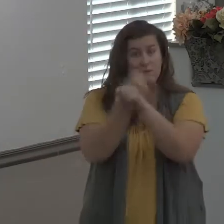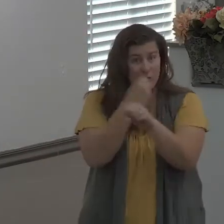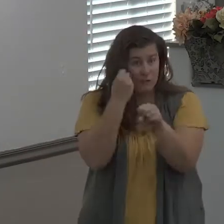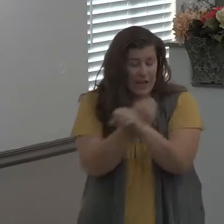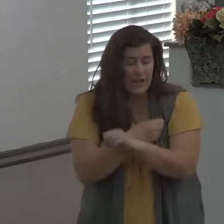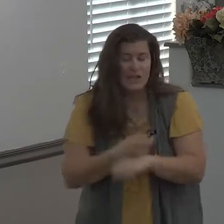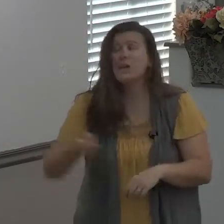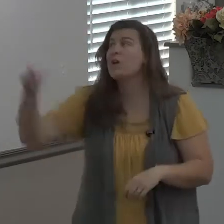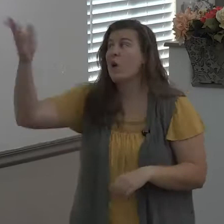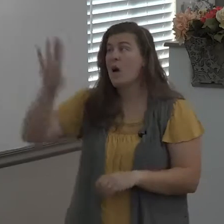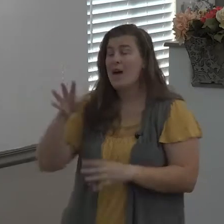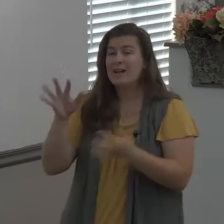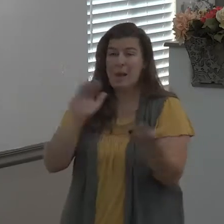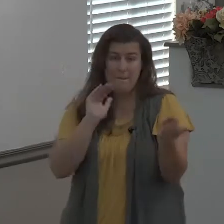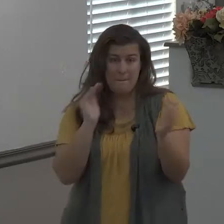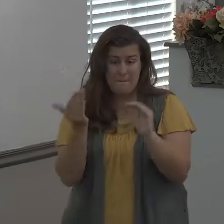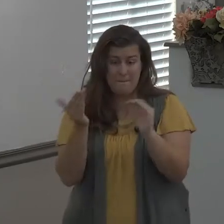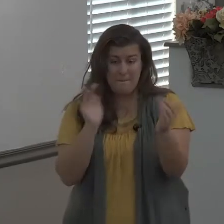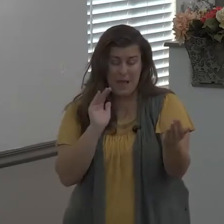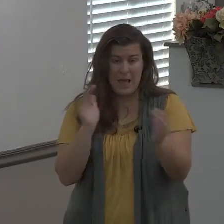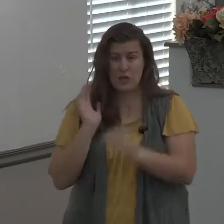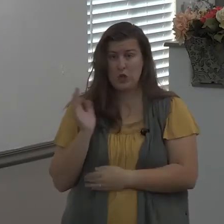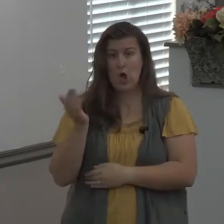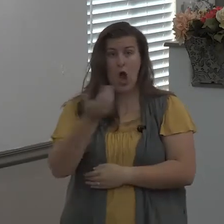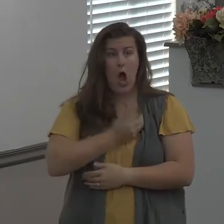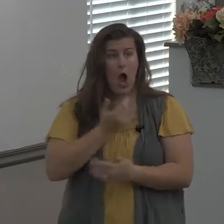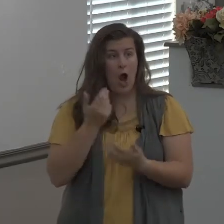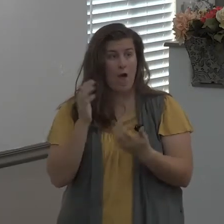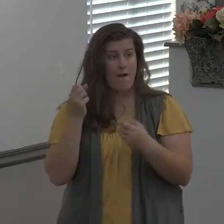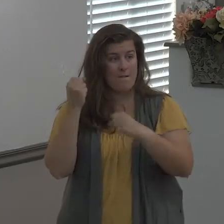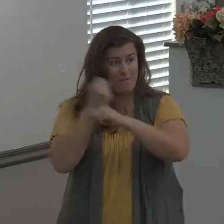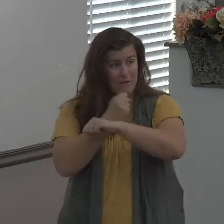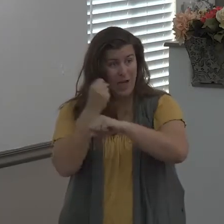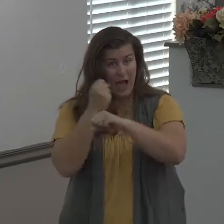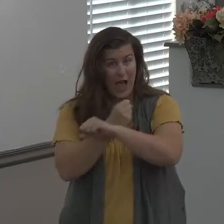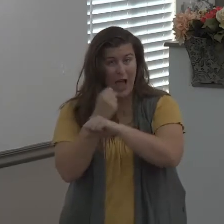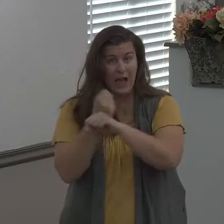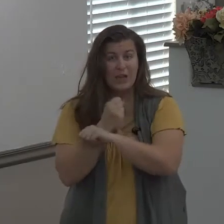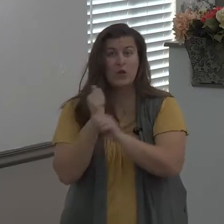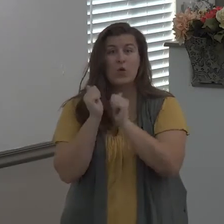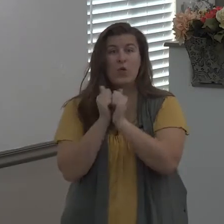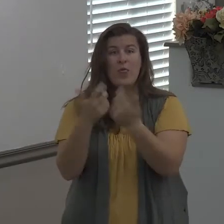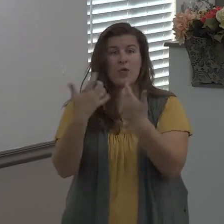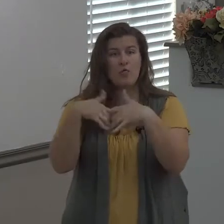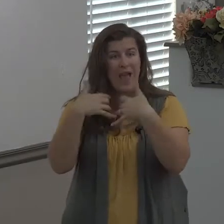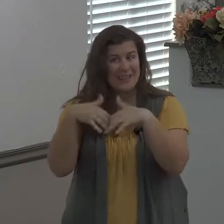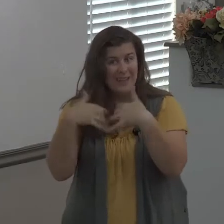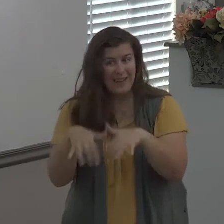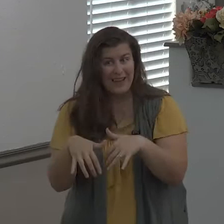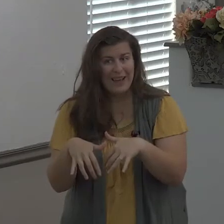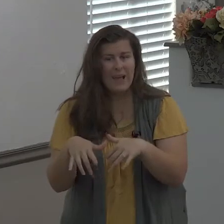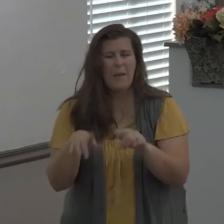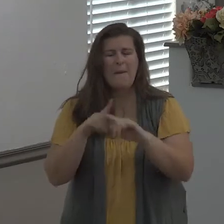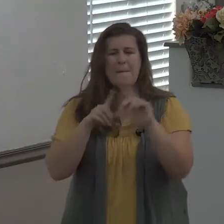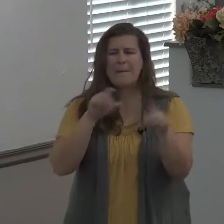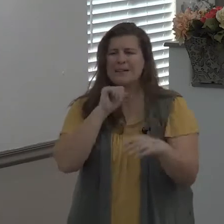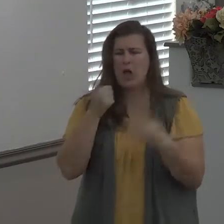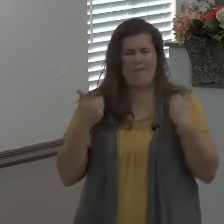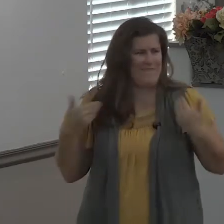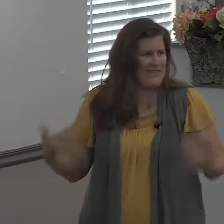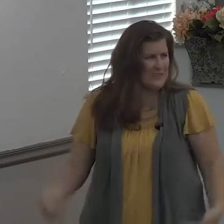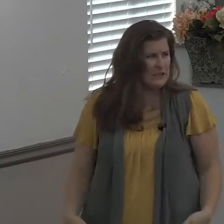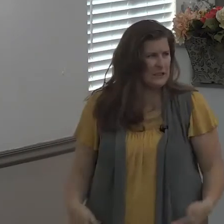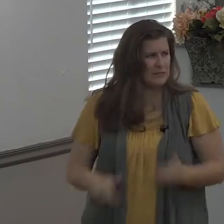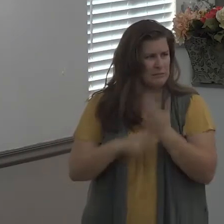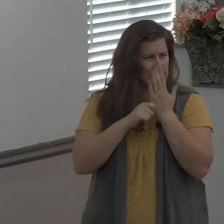center. You're struggling. You're contending with one another. And God says, the fight that you and I are in is a wrestling